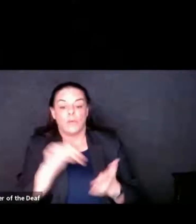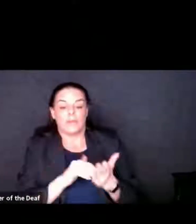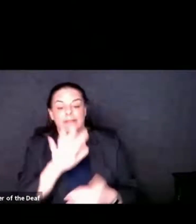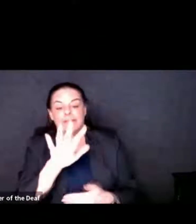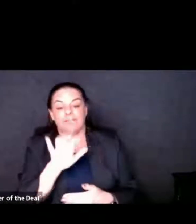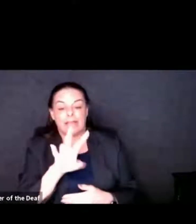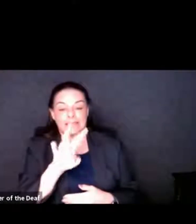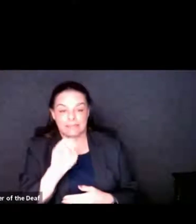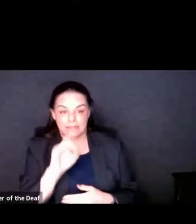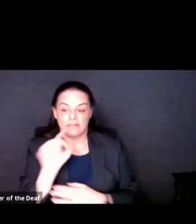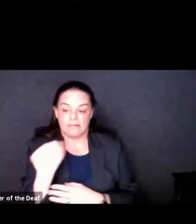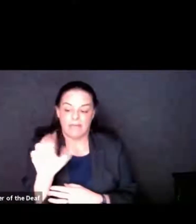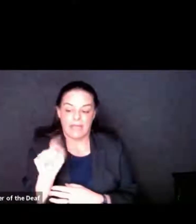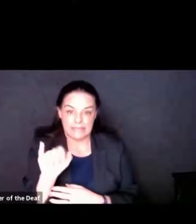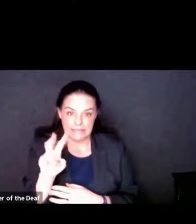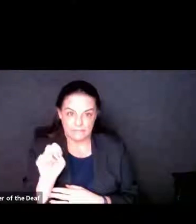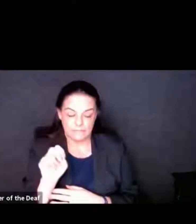3,570 active cases,